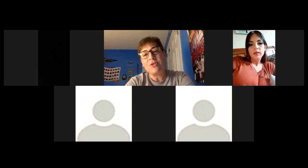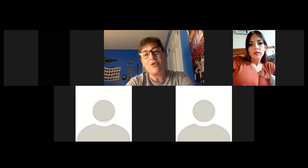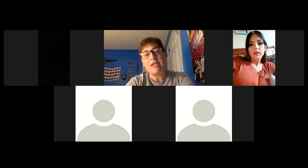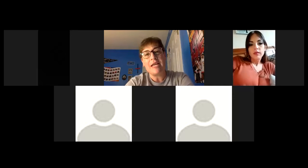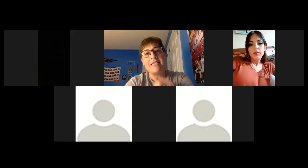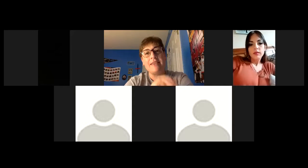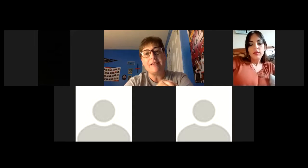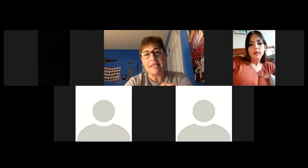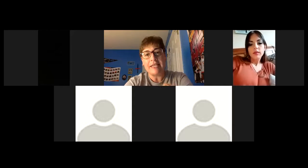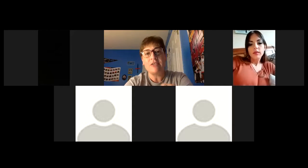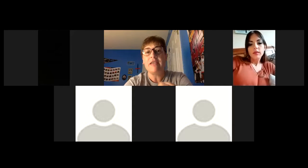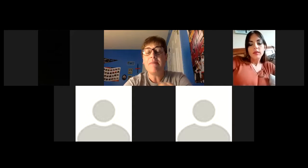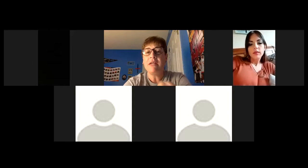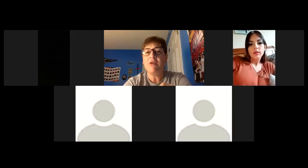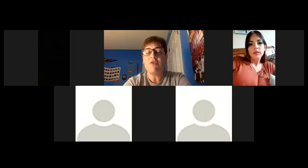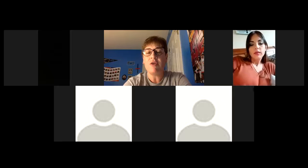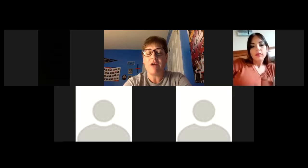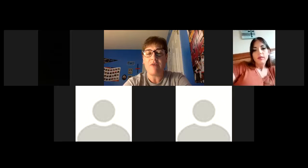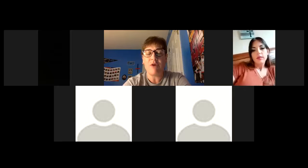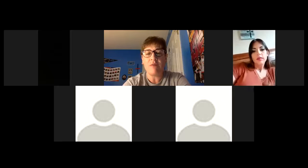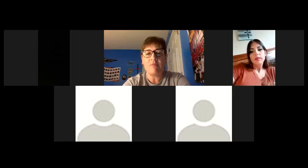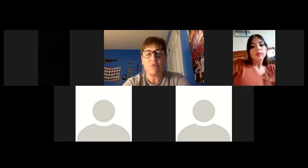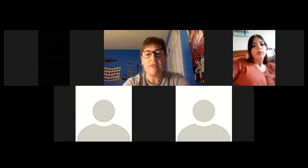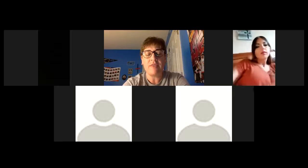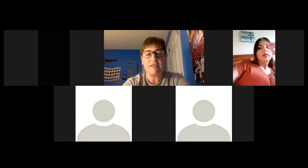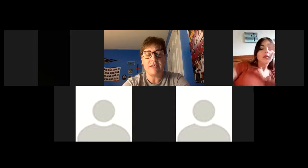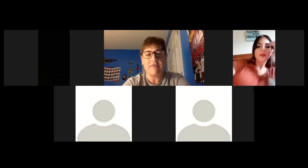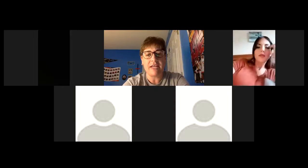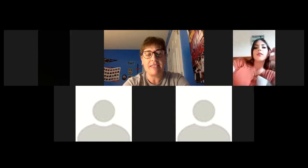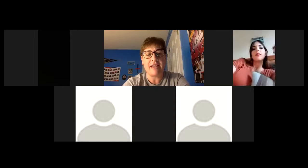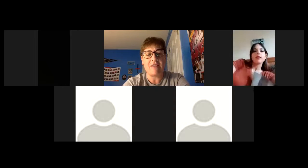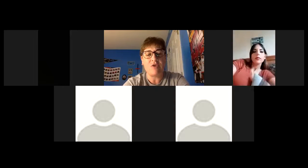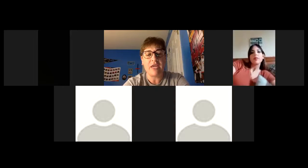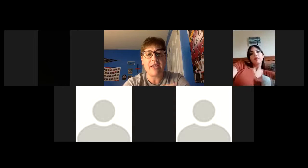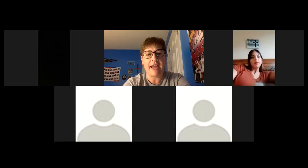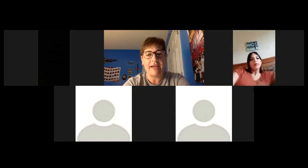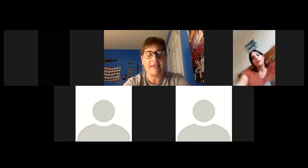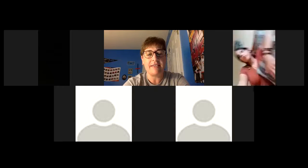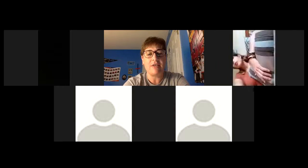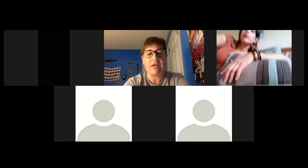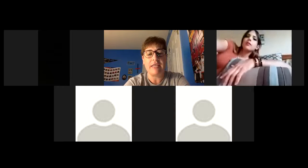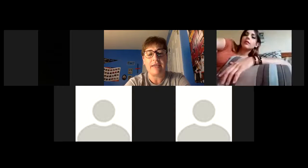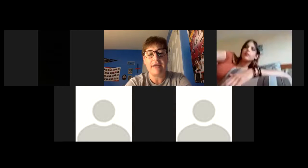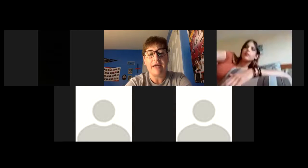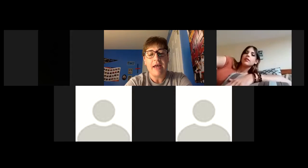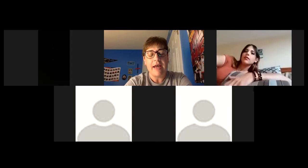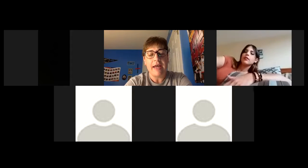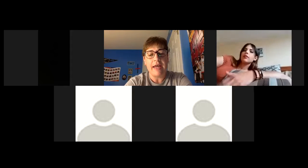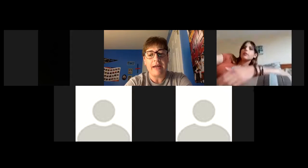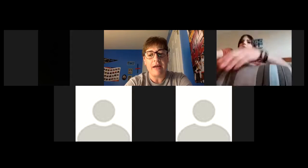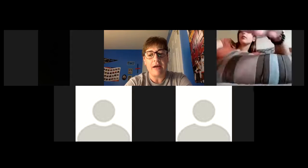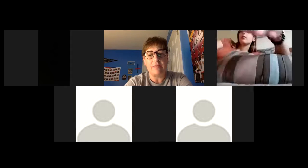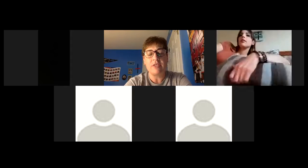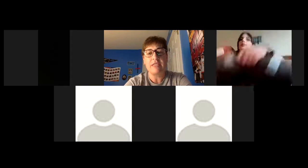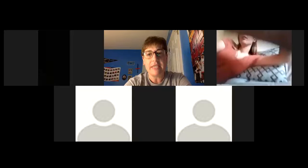And so I sent the link. So let me know if you ever have problems with the stuff that I send out, if you can't access it or anything.